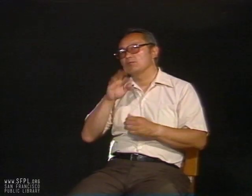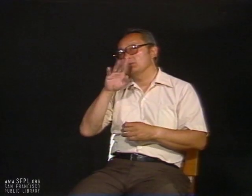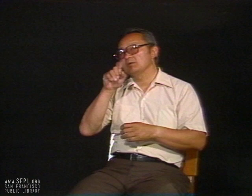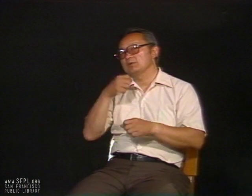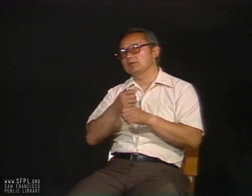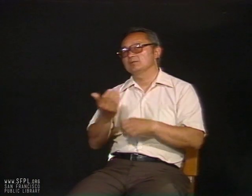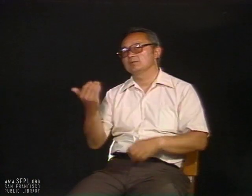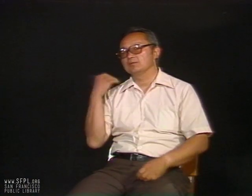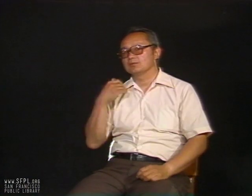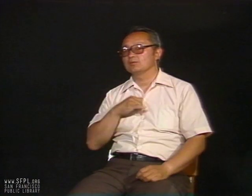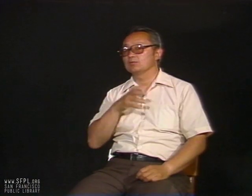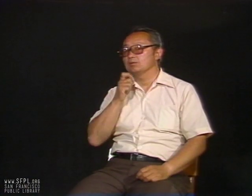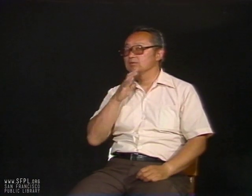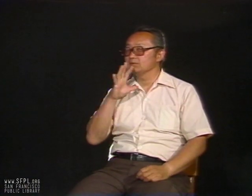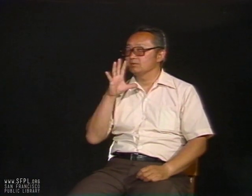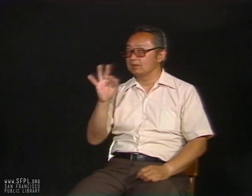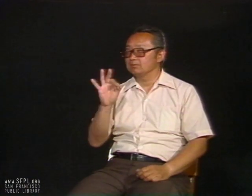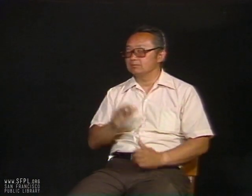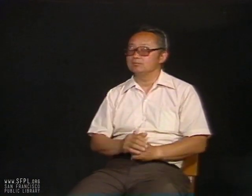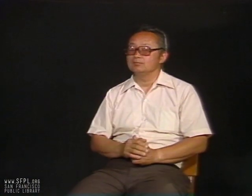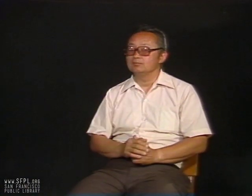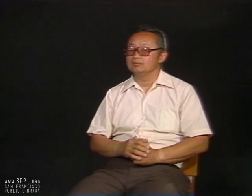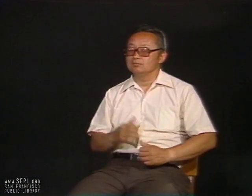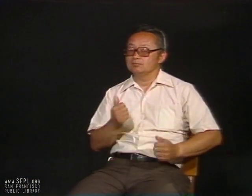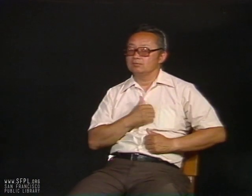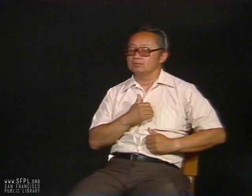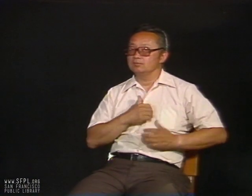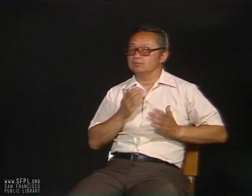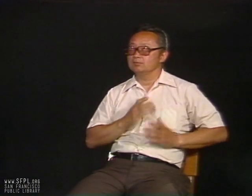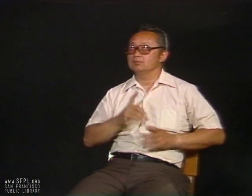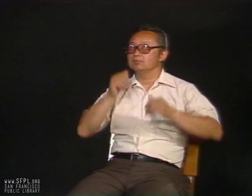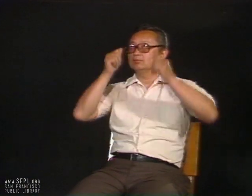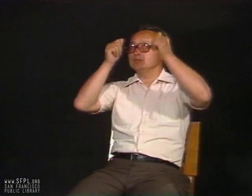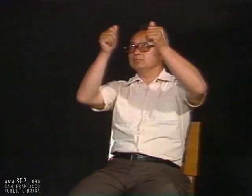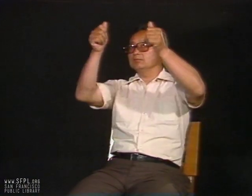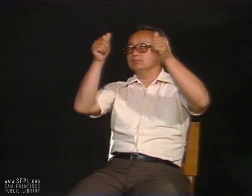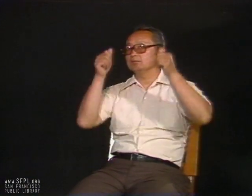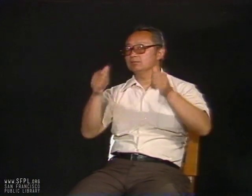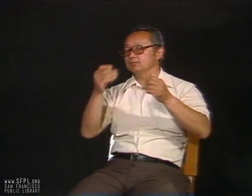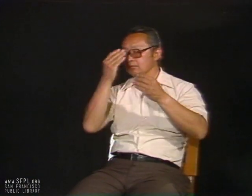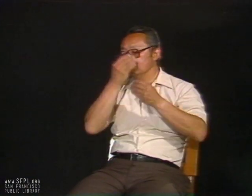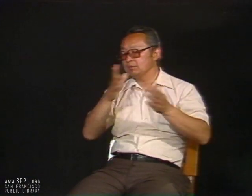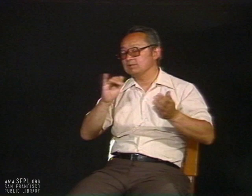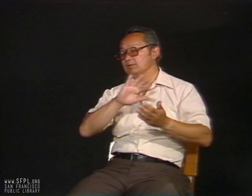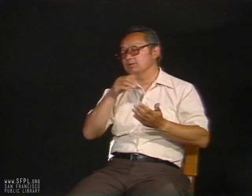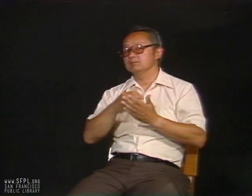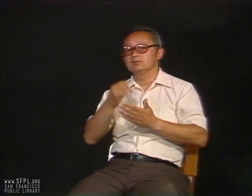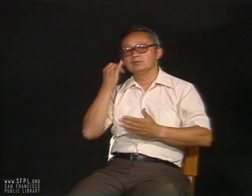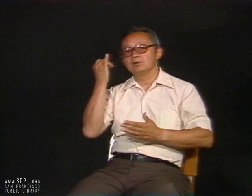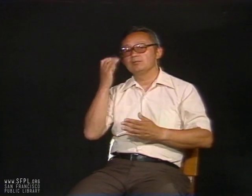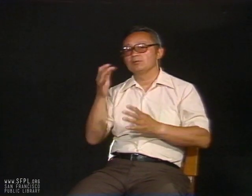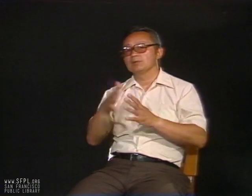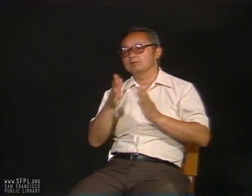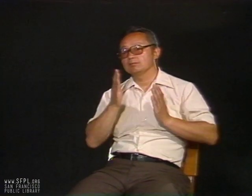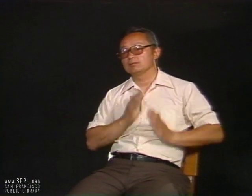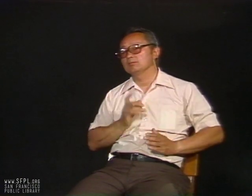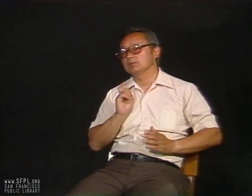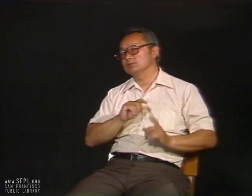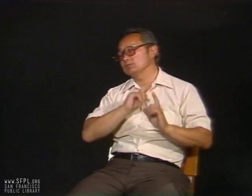I remember 41 years ago when I was 9 years old. Soldiers marched into town and posted notices